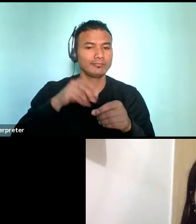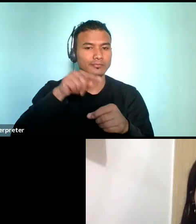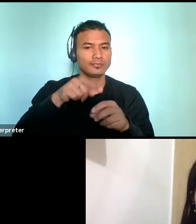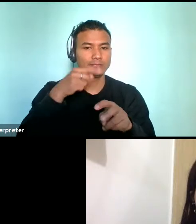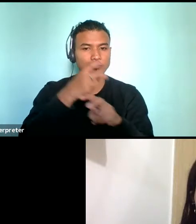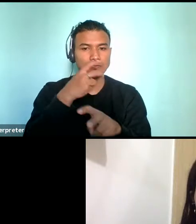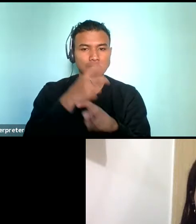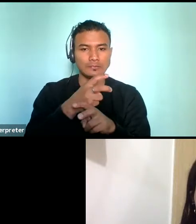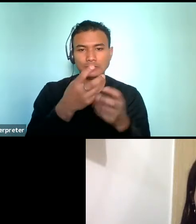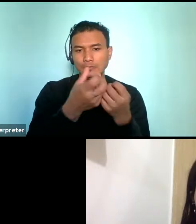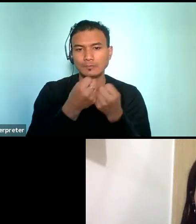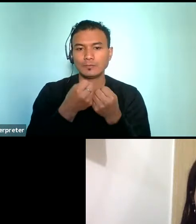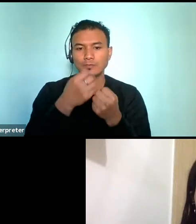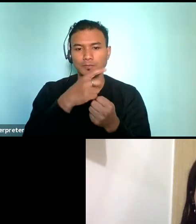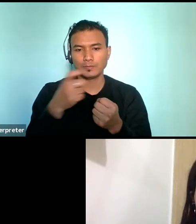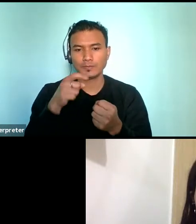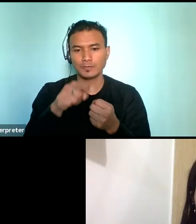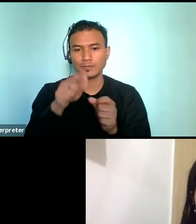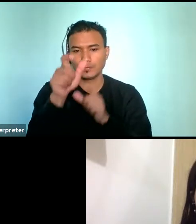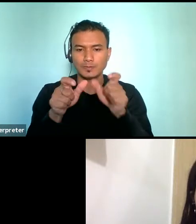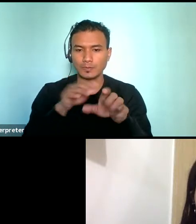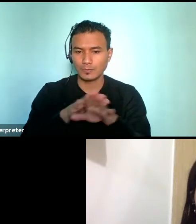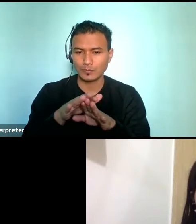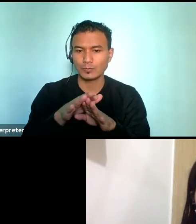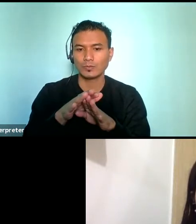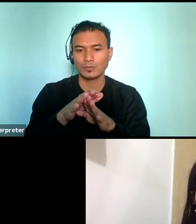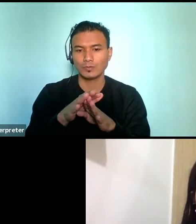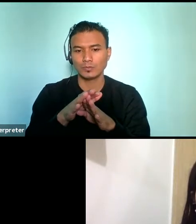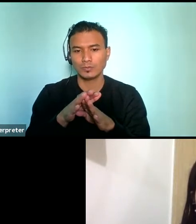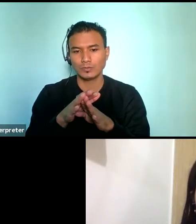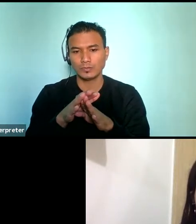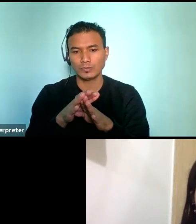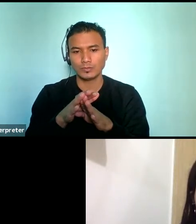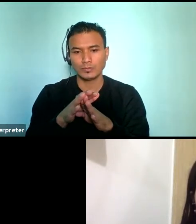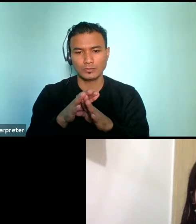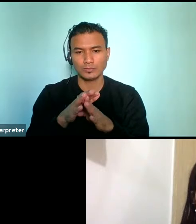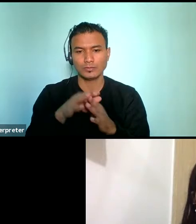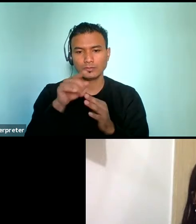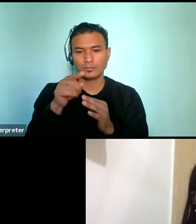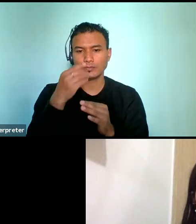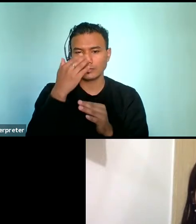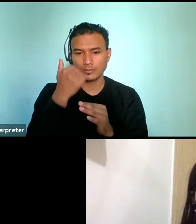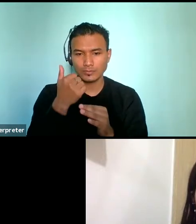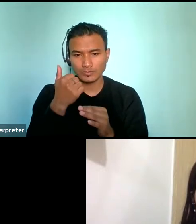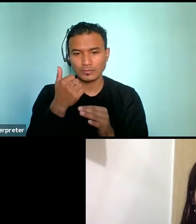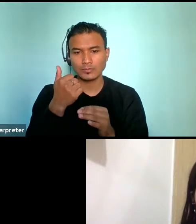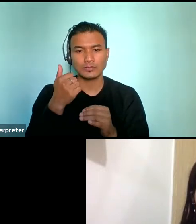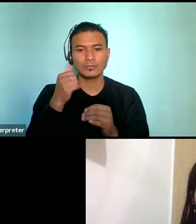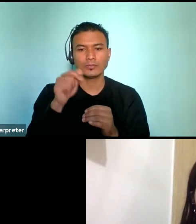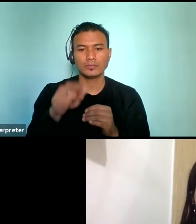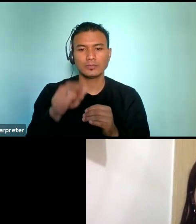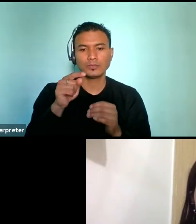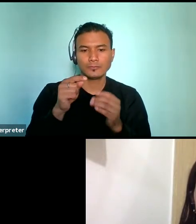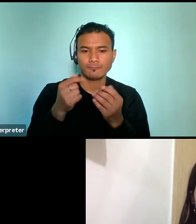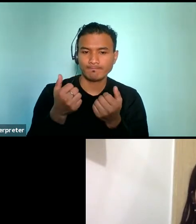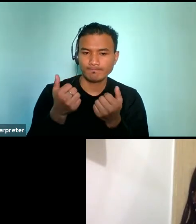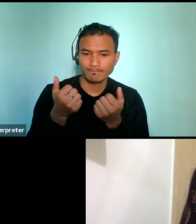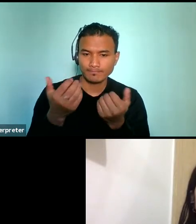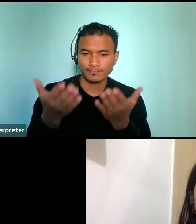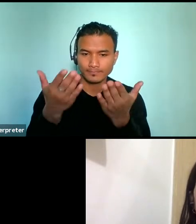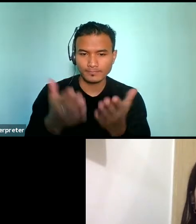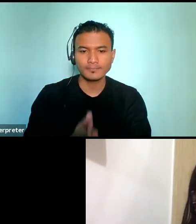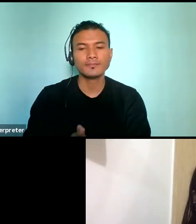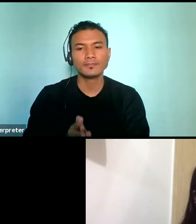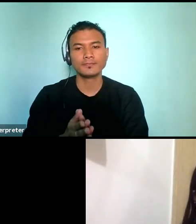to achieve people-centered land governance. The floor is yours, Maylene.